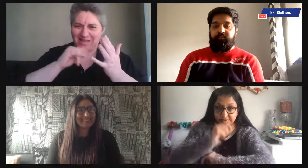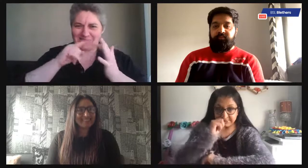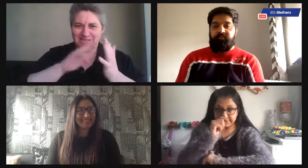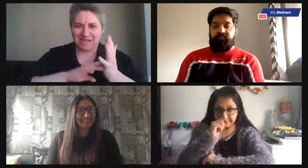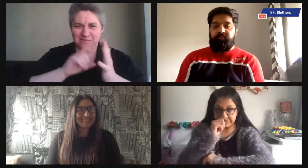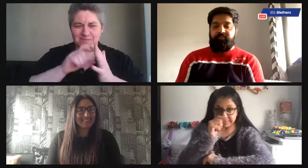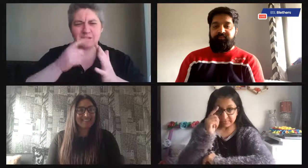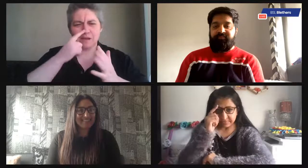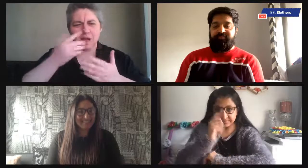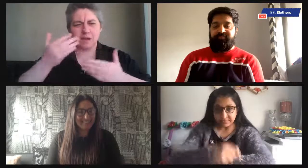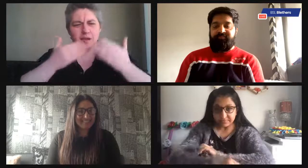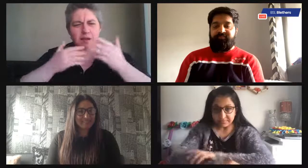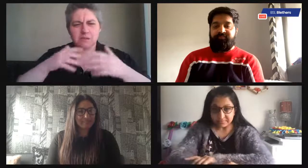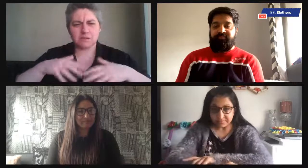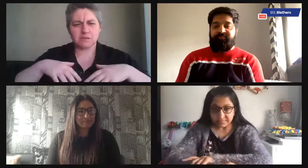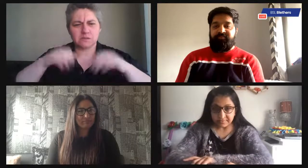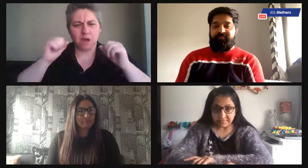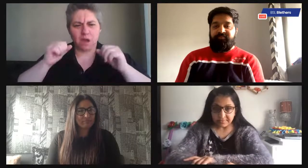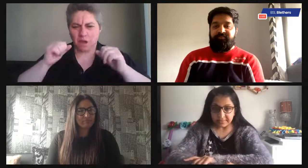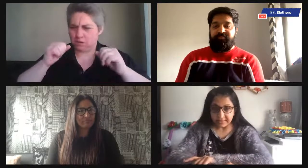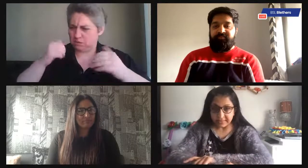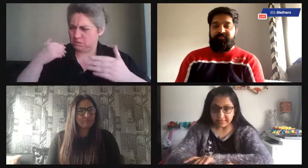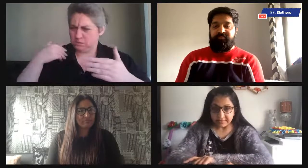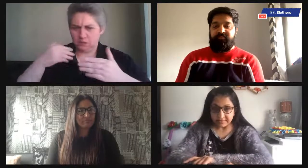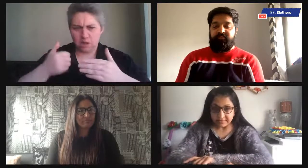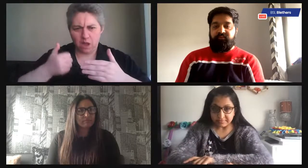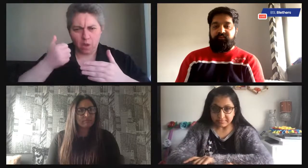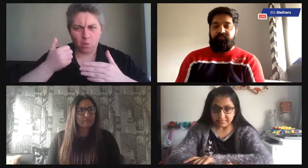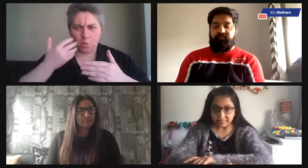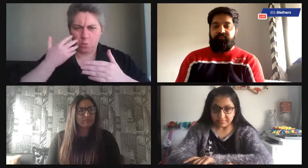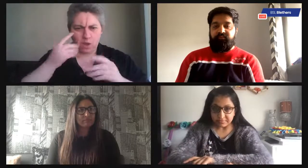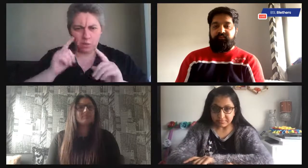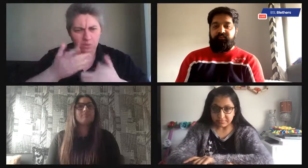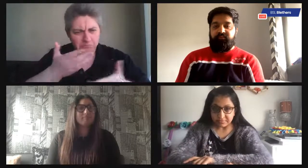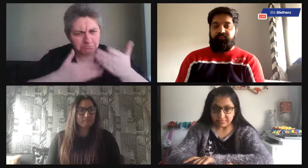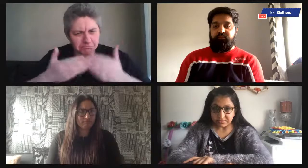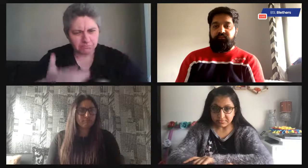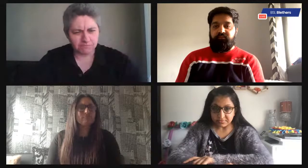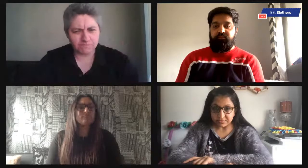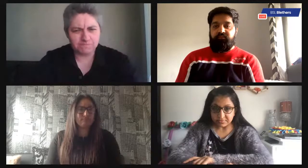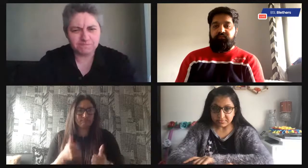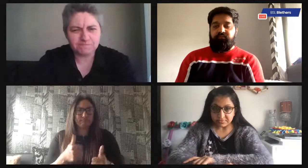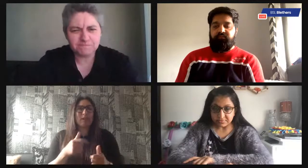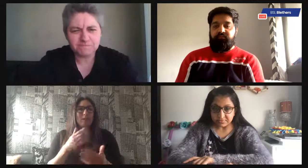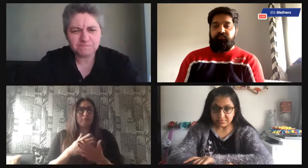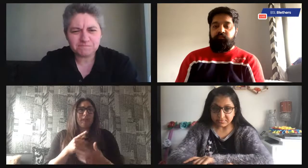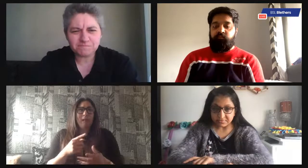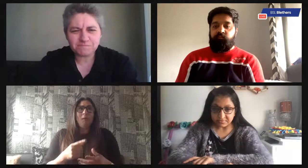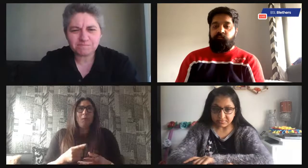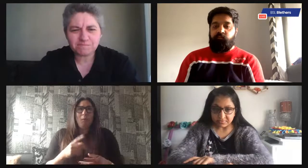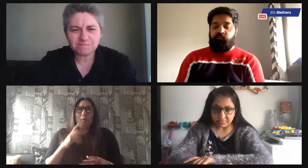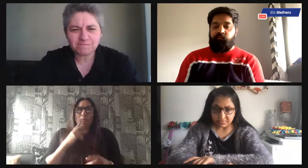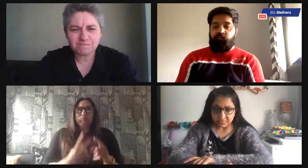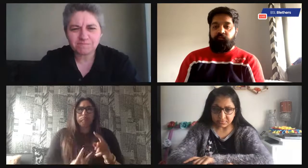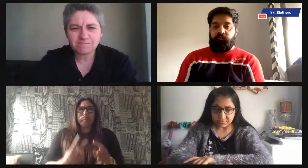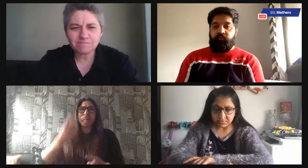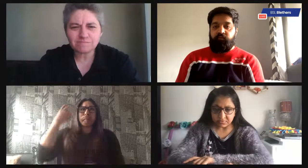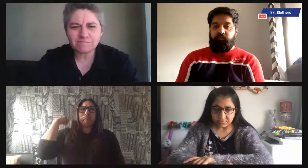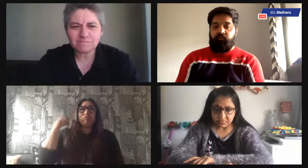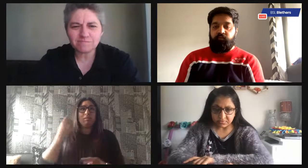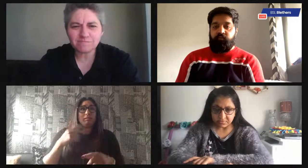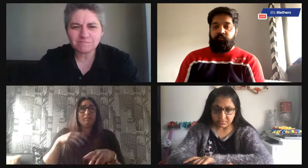been involved in this project. I think it would be fair to say it's your baby. I mean, it didn't just start recently. How did it